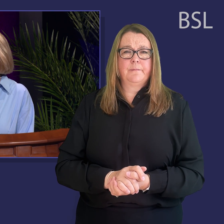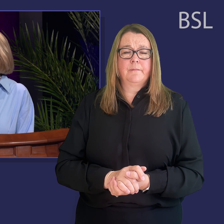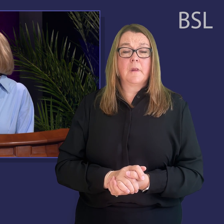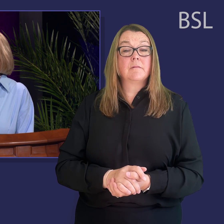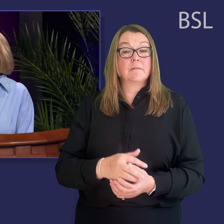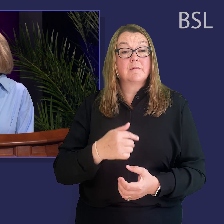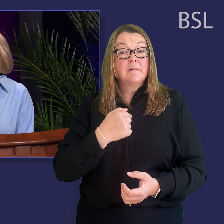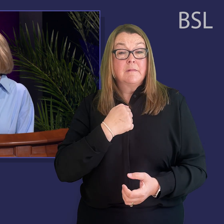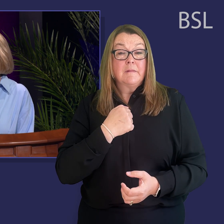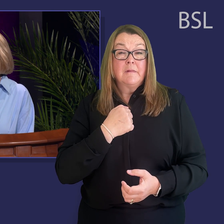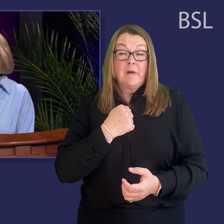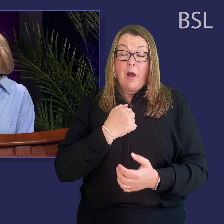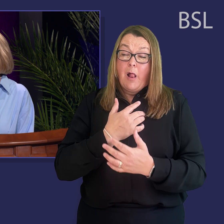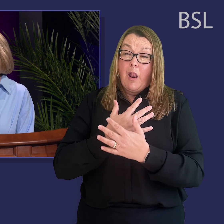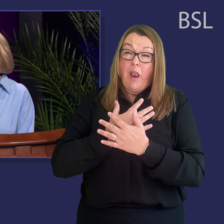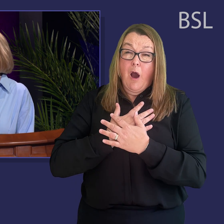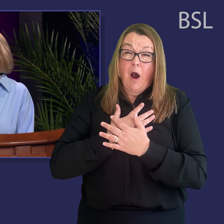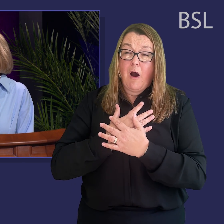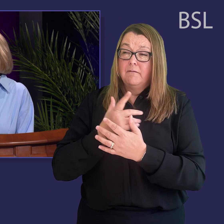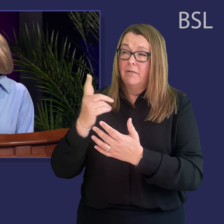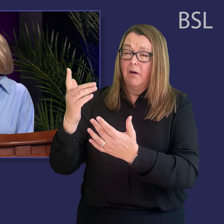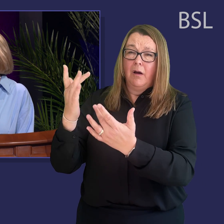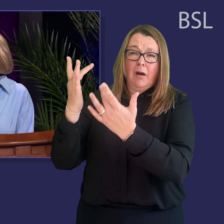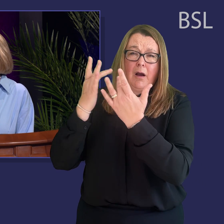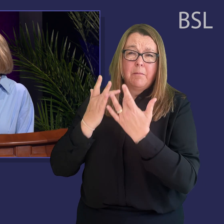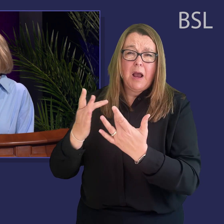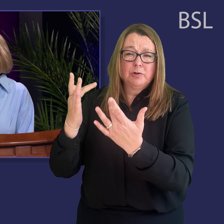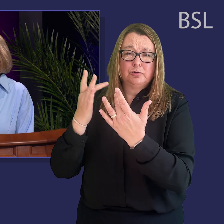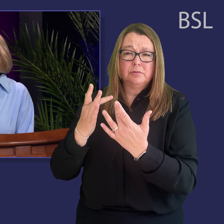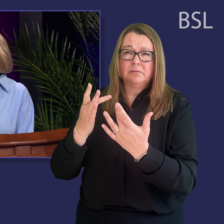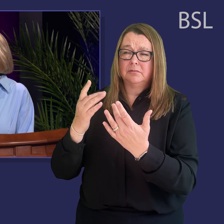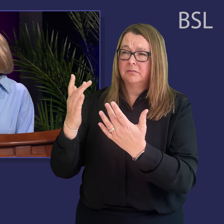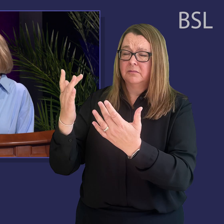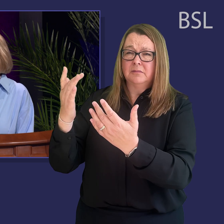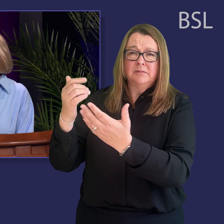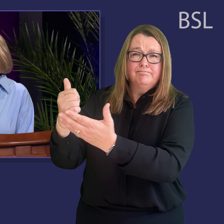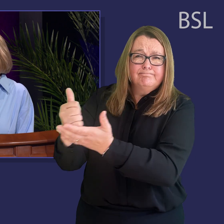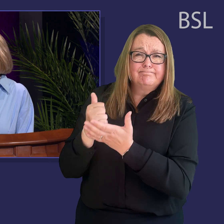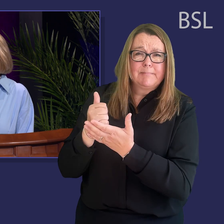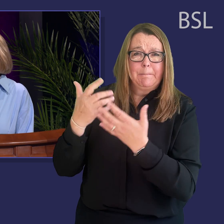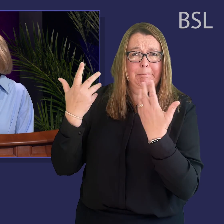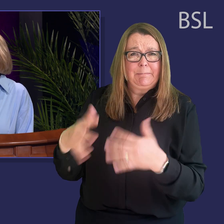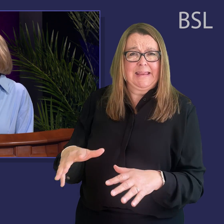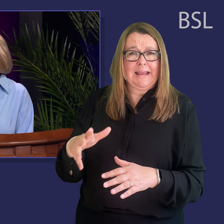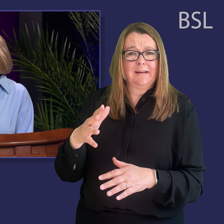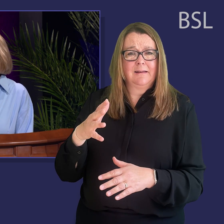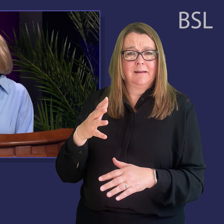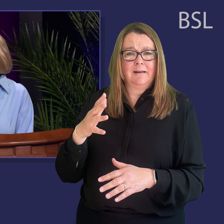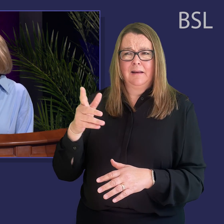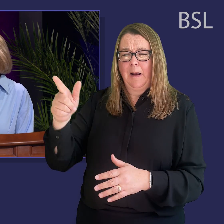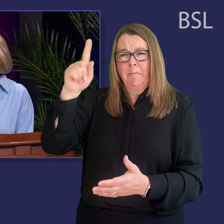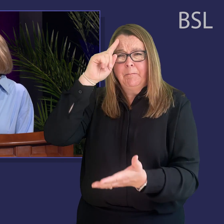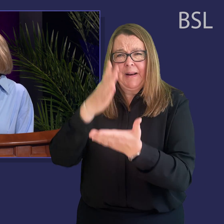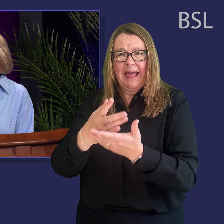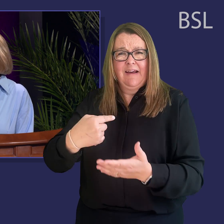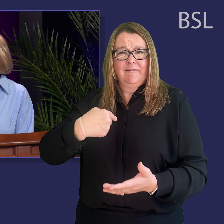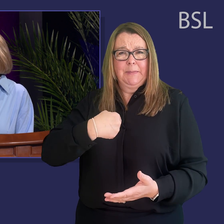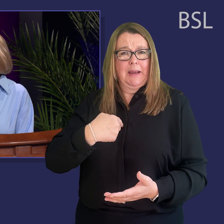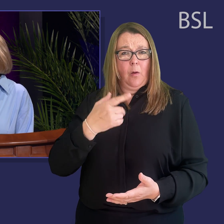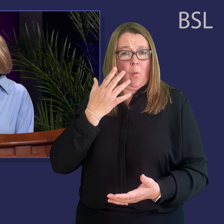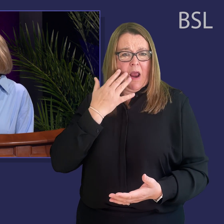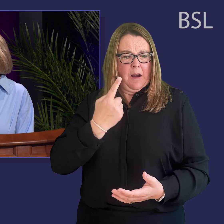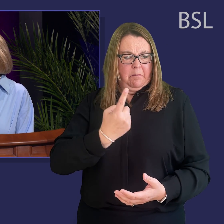Love and compassion and mercy and confidence in me, even when I hadn't earned it by